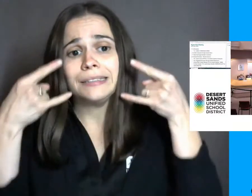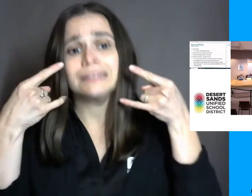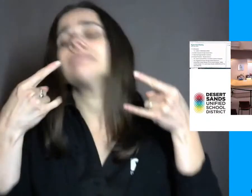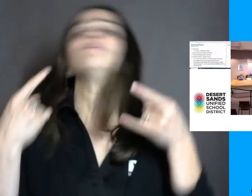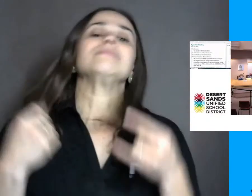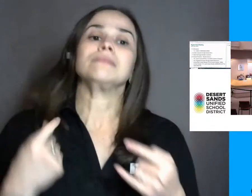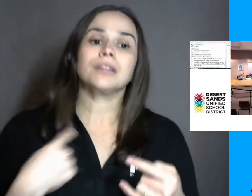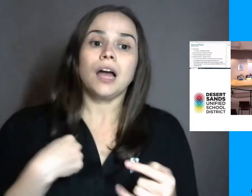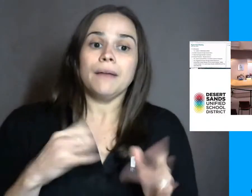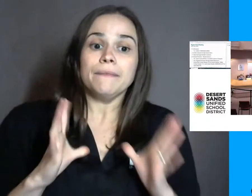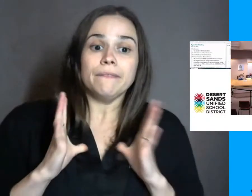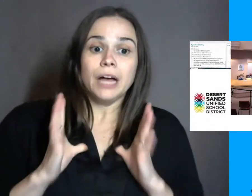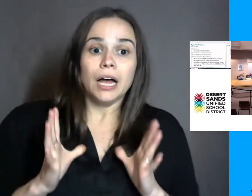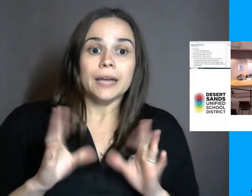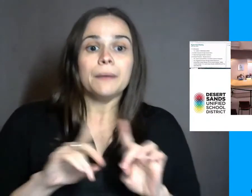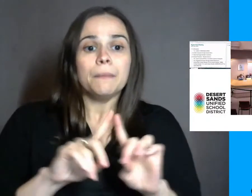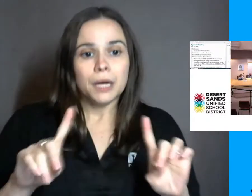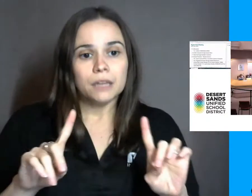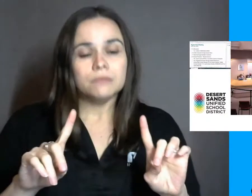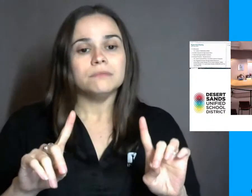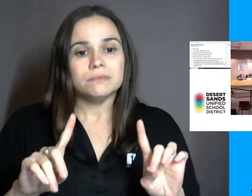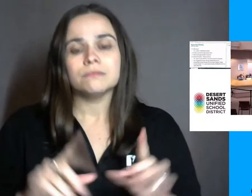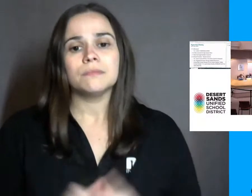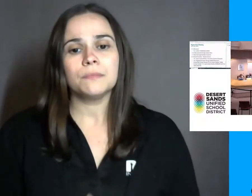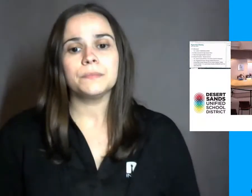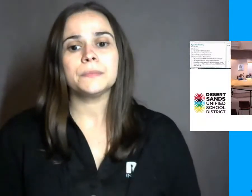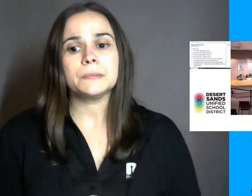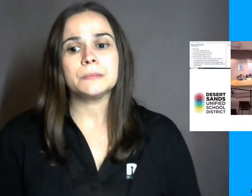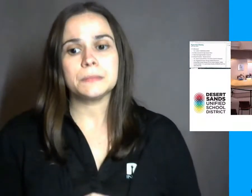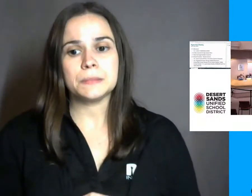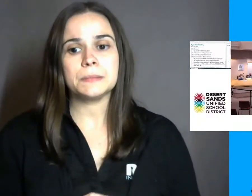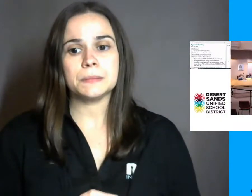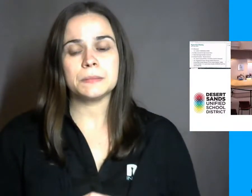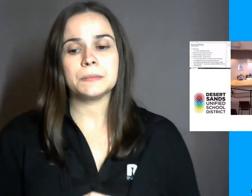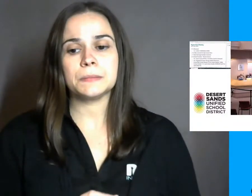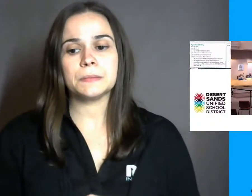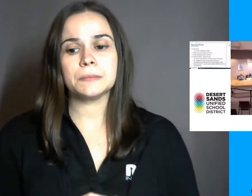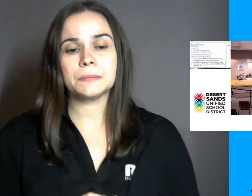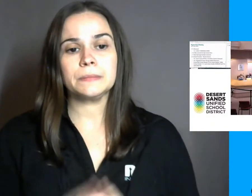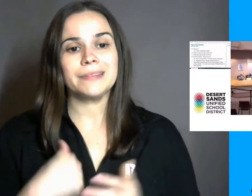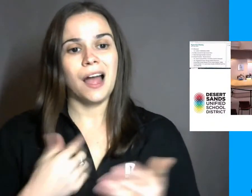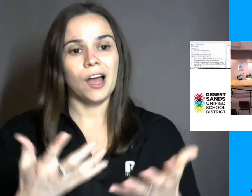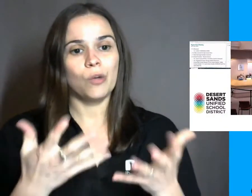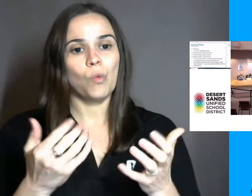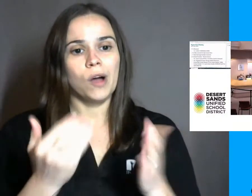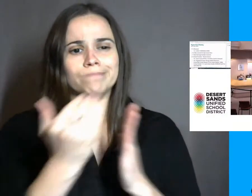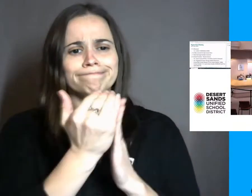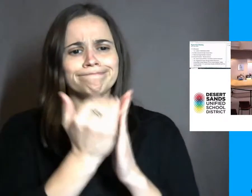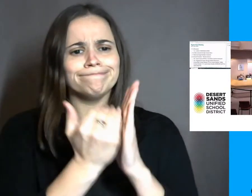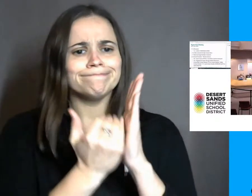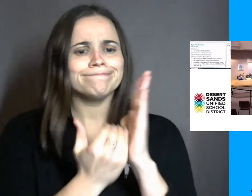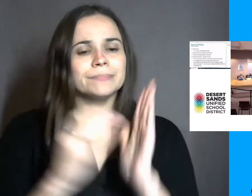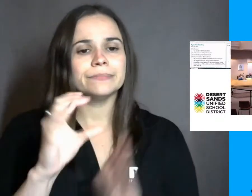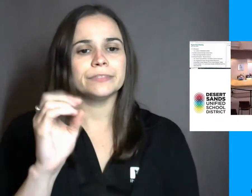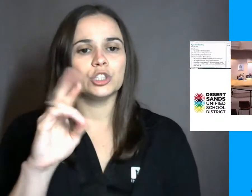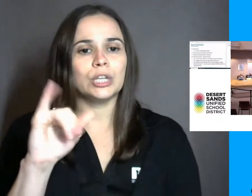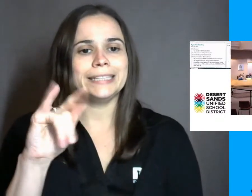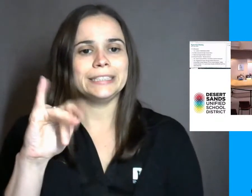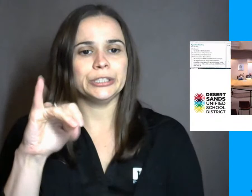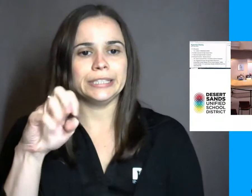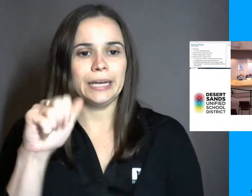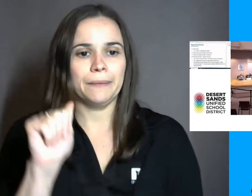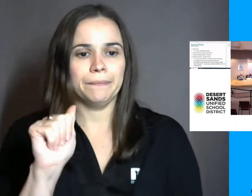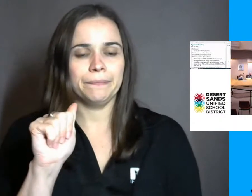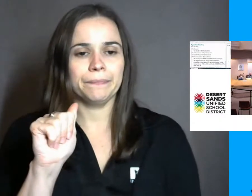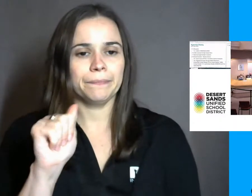only if there's criteria that I'm given. We as a board look at data all the time. I'm just not